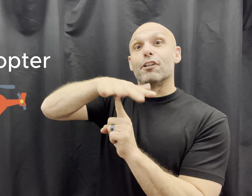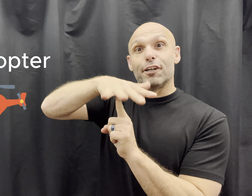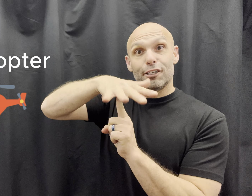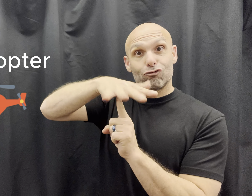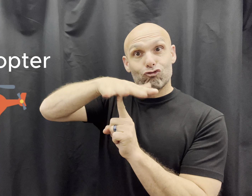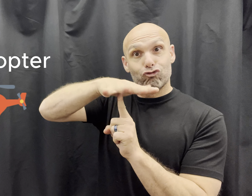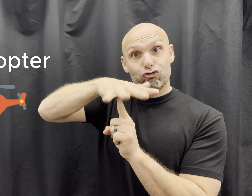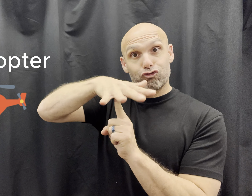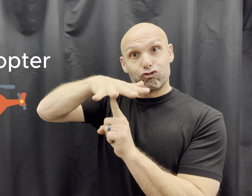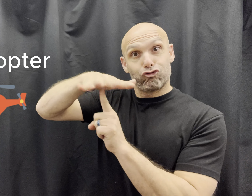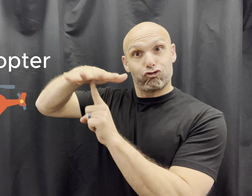propeller.